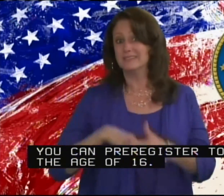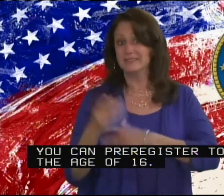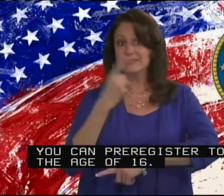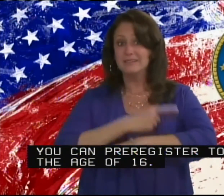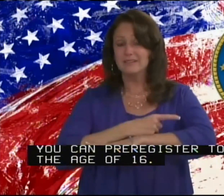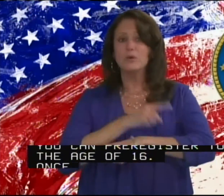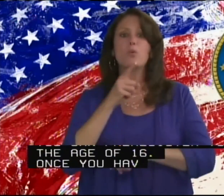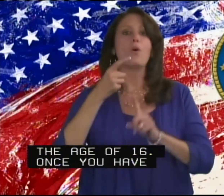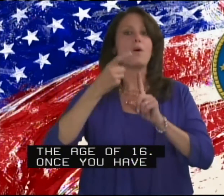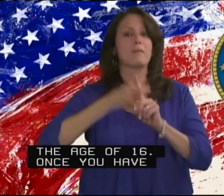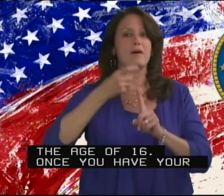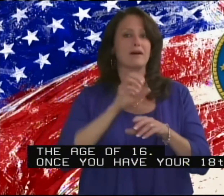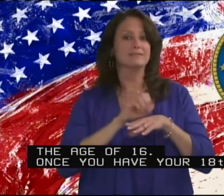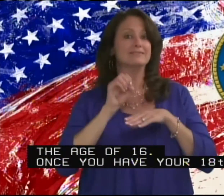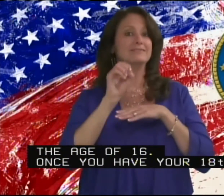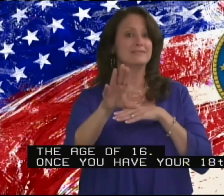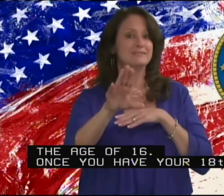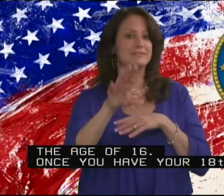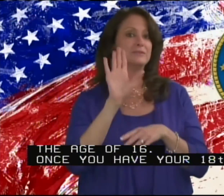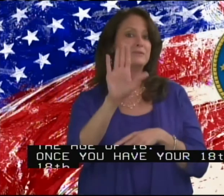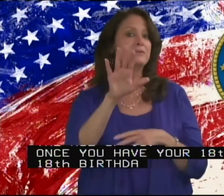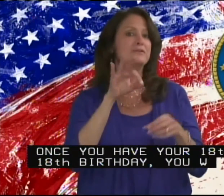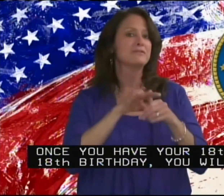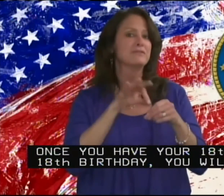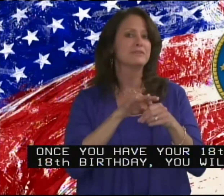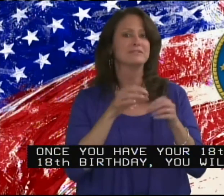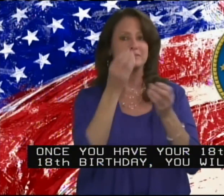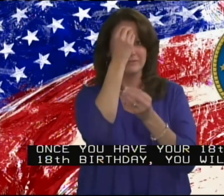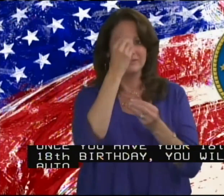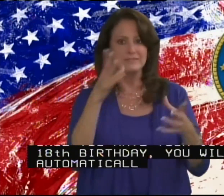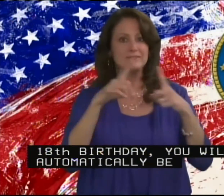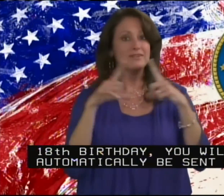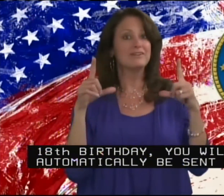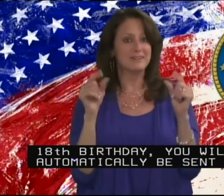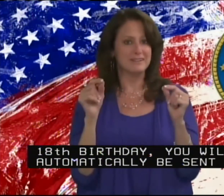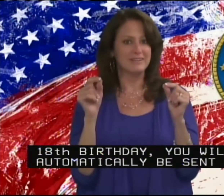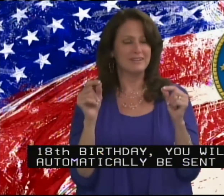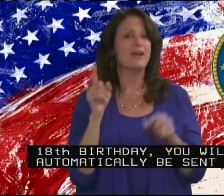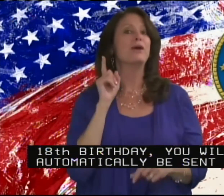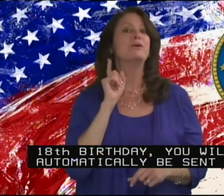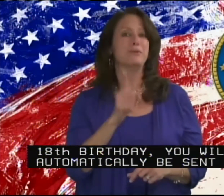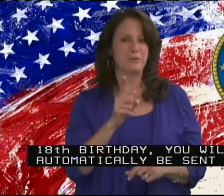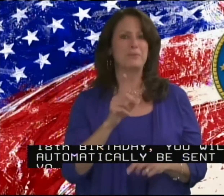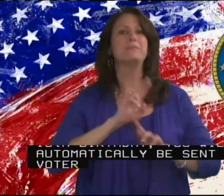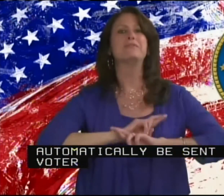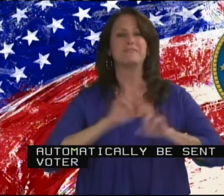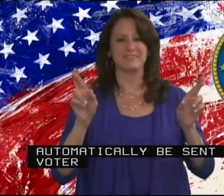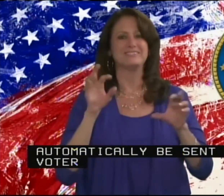birthday, you will automatically be sent your voter information card.